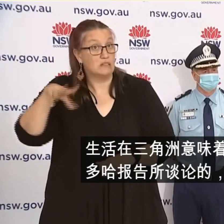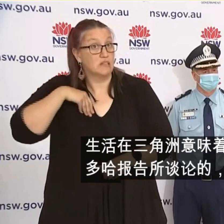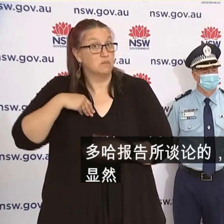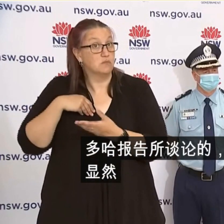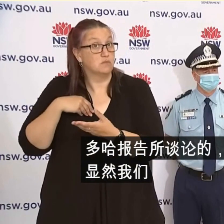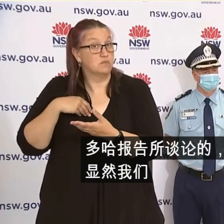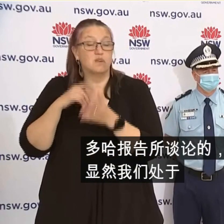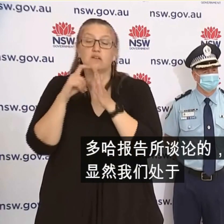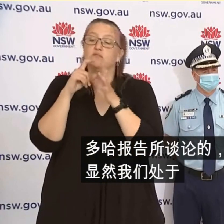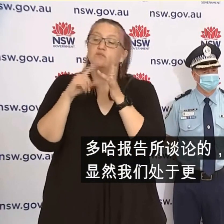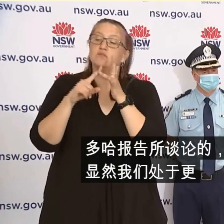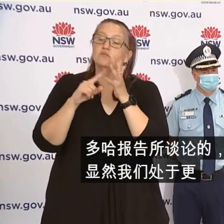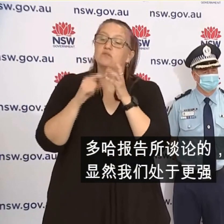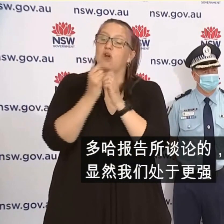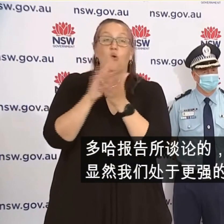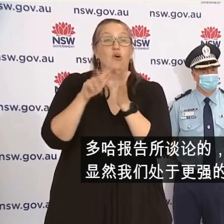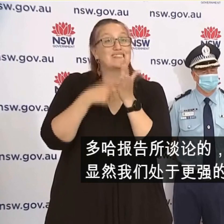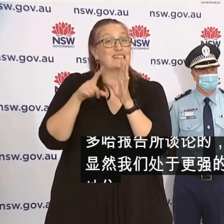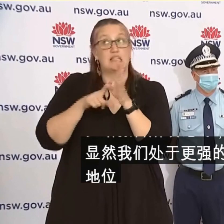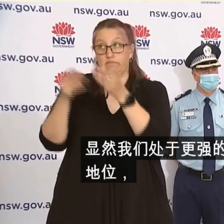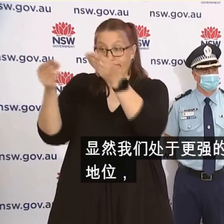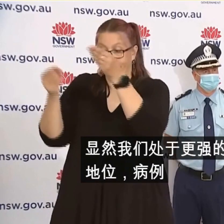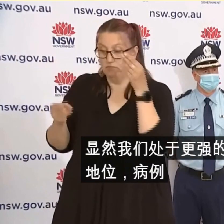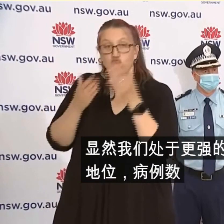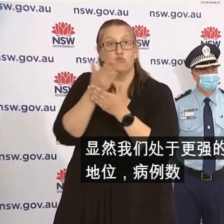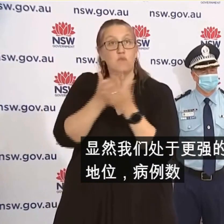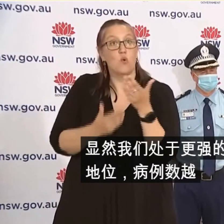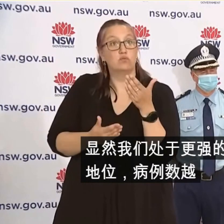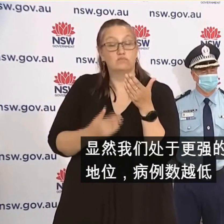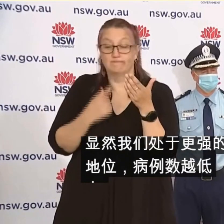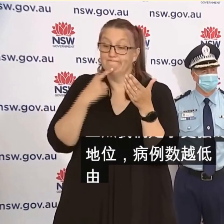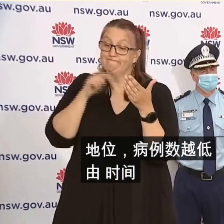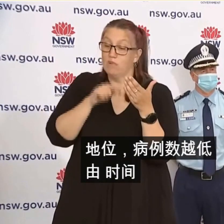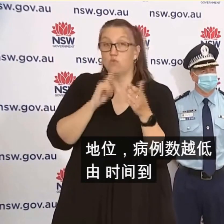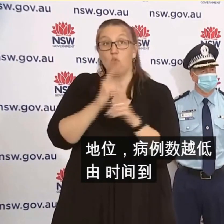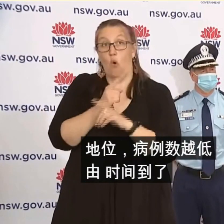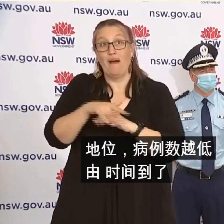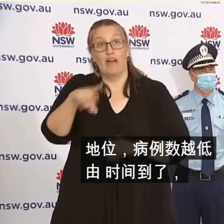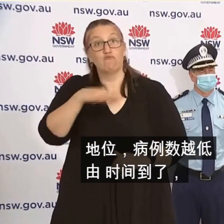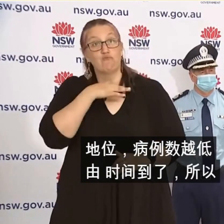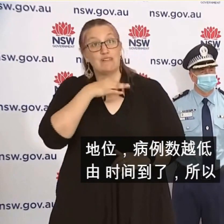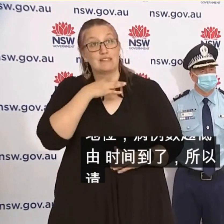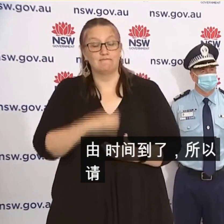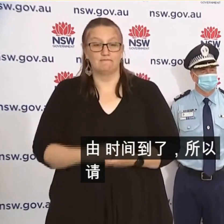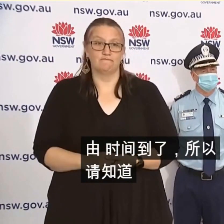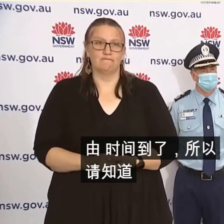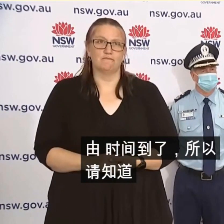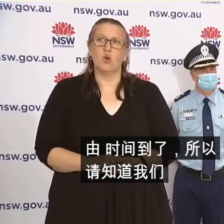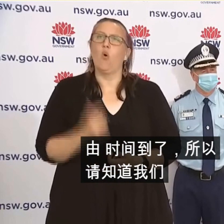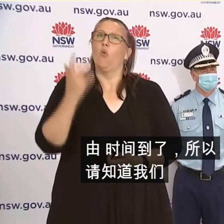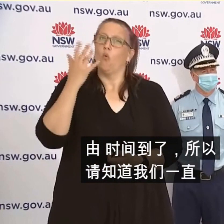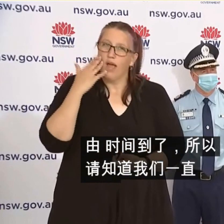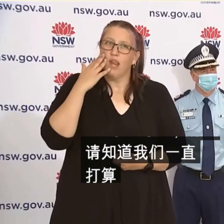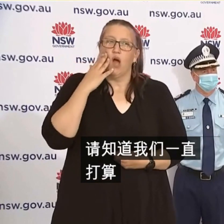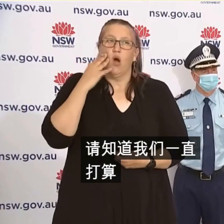talks about. But obviously we are in a stronger position the lower the case numbers are by the time we get to that point. So please know that